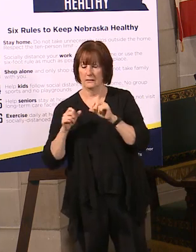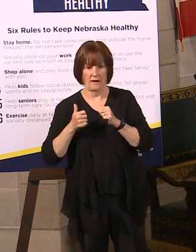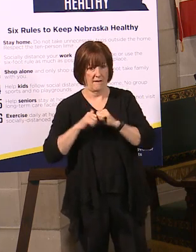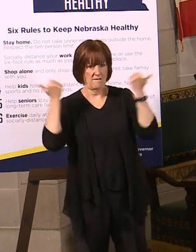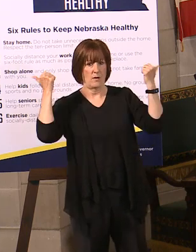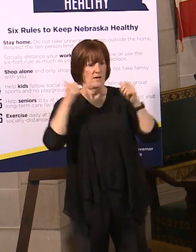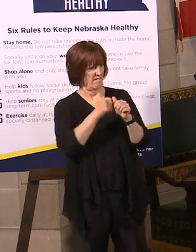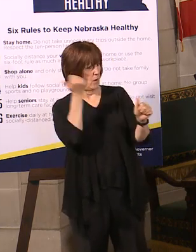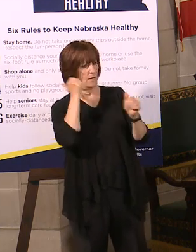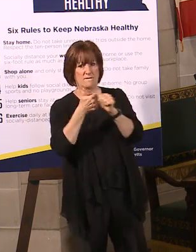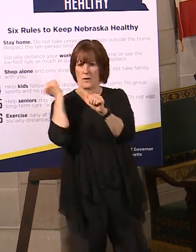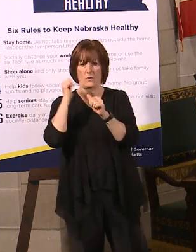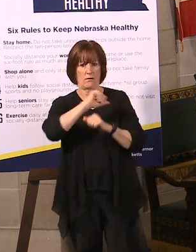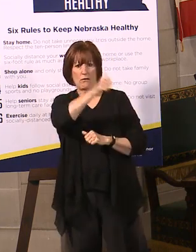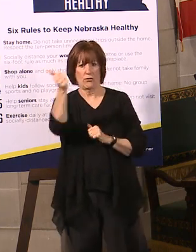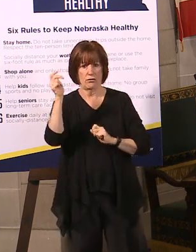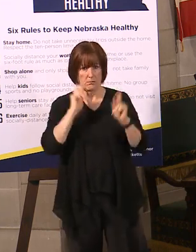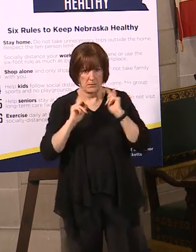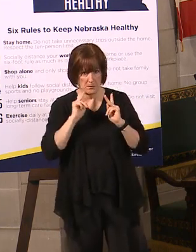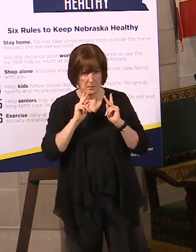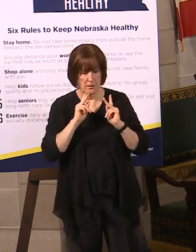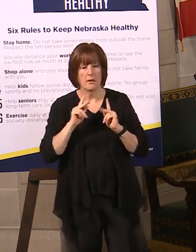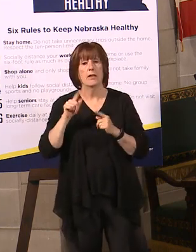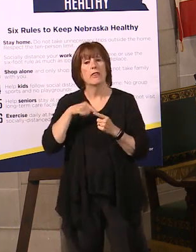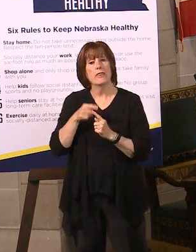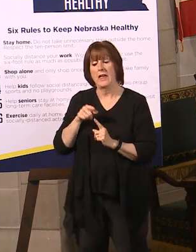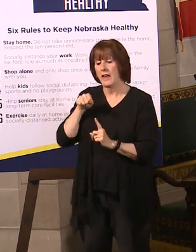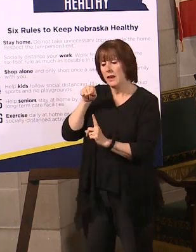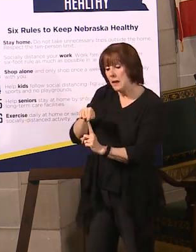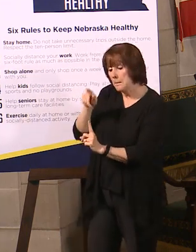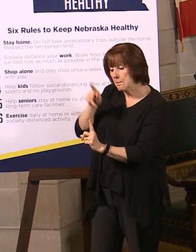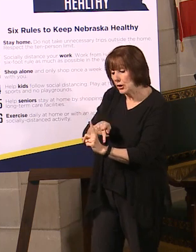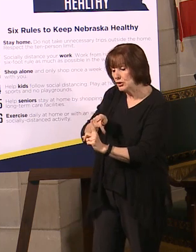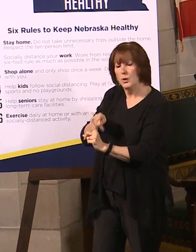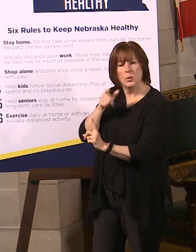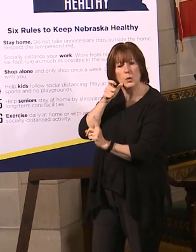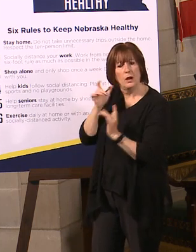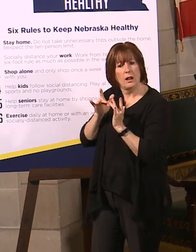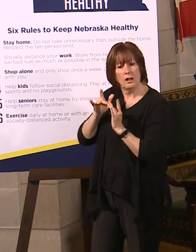everybody. Then we go back to their contacts for the last couple of weeks and get those people to